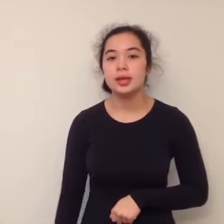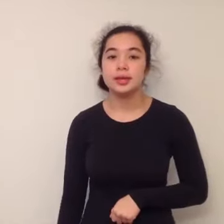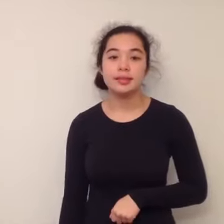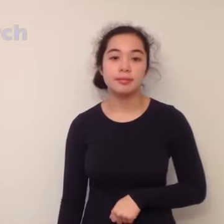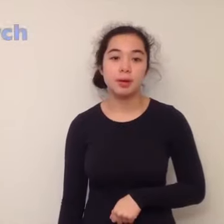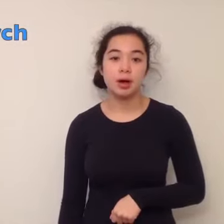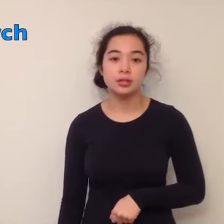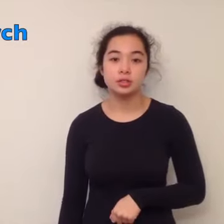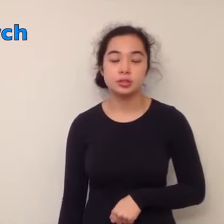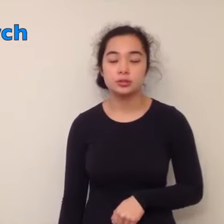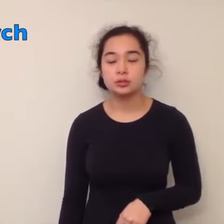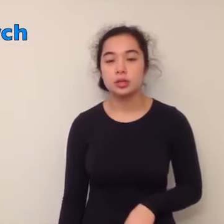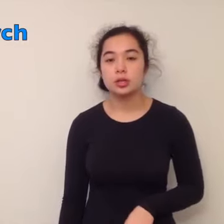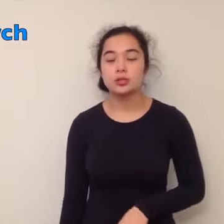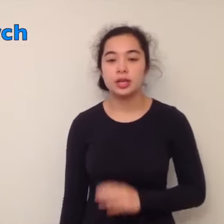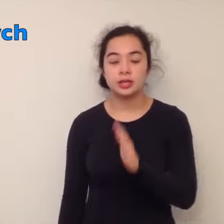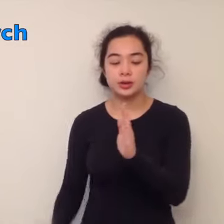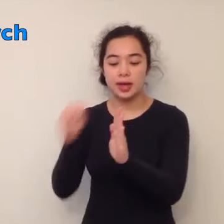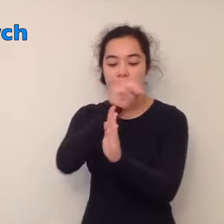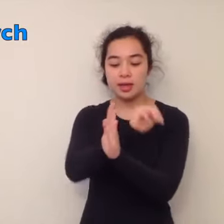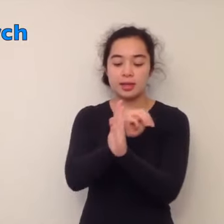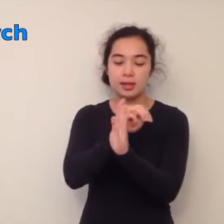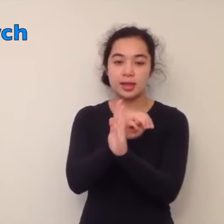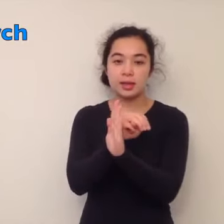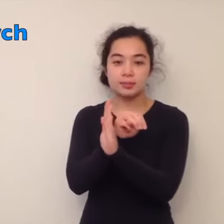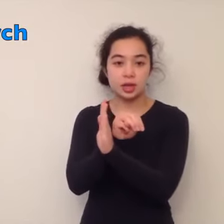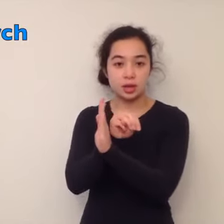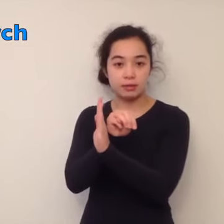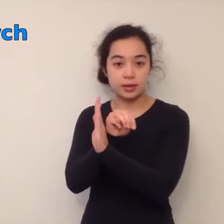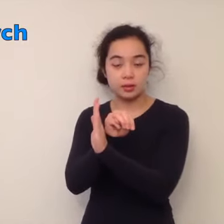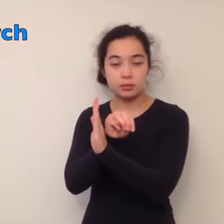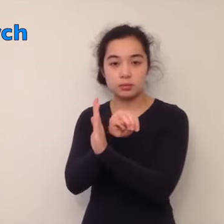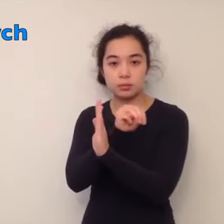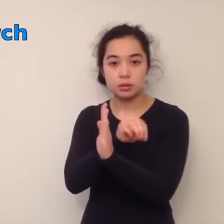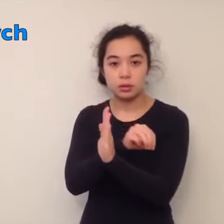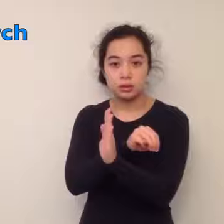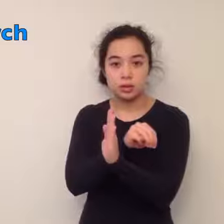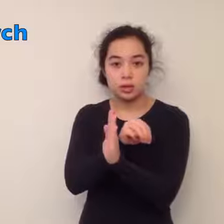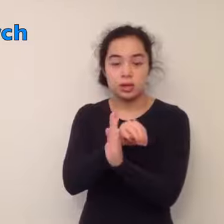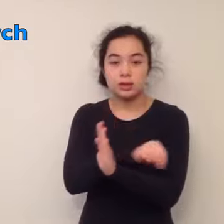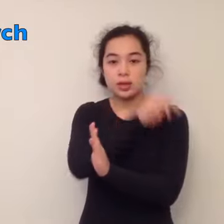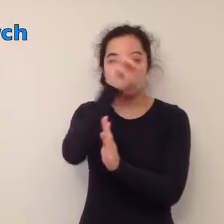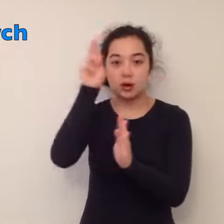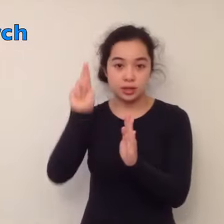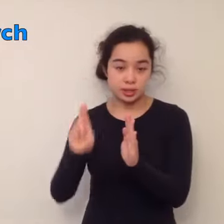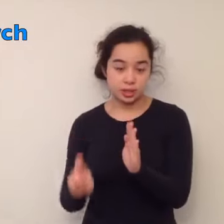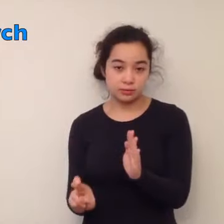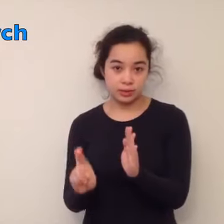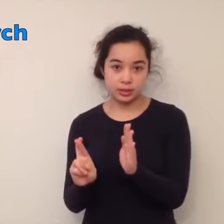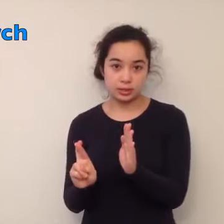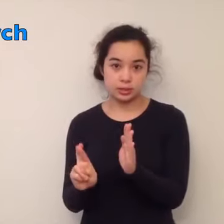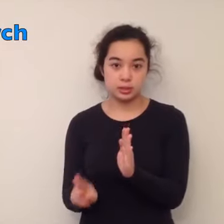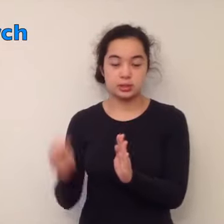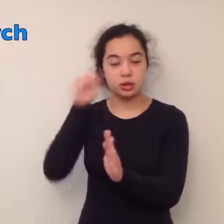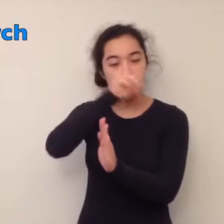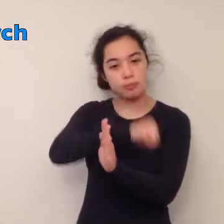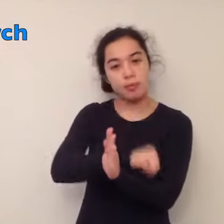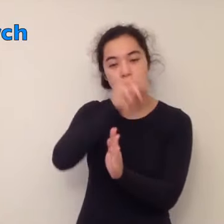And then for March, you take your M sign over here, and then your R sign over here. So